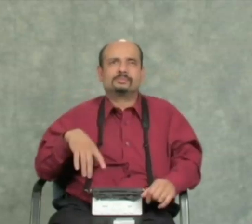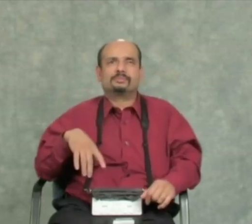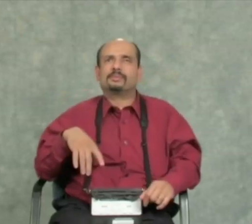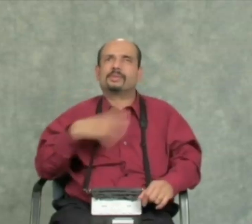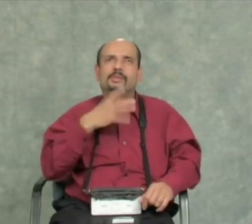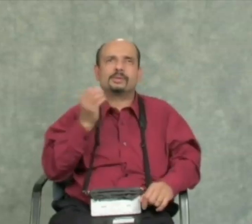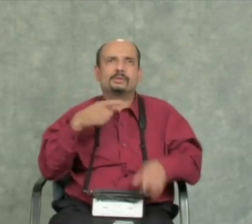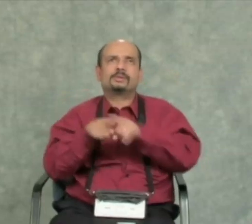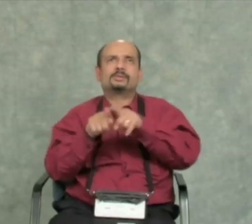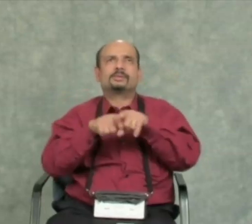two.